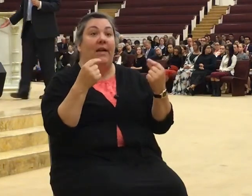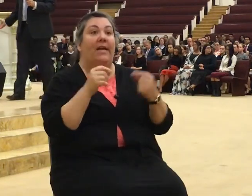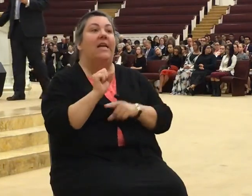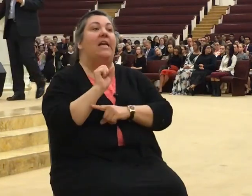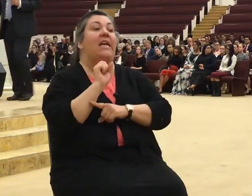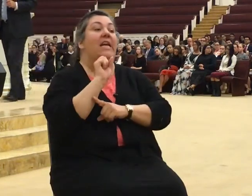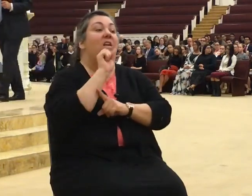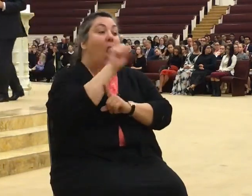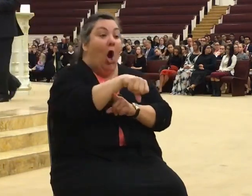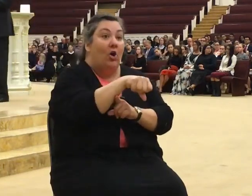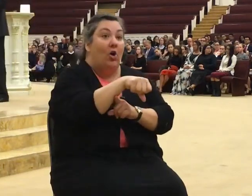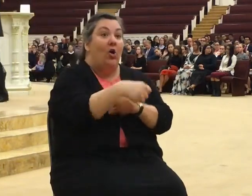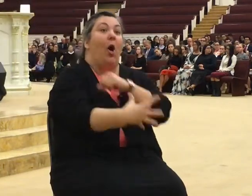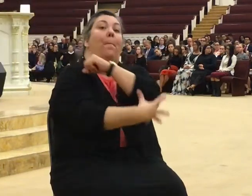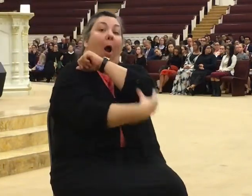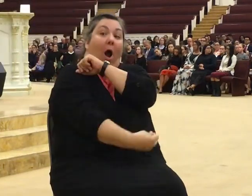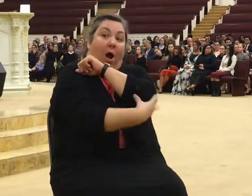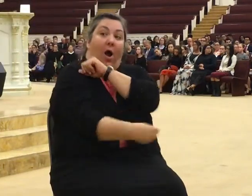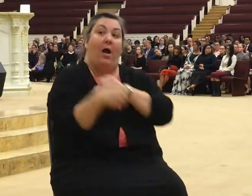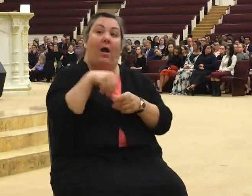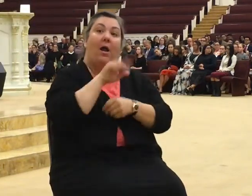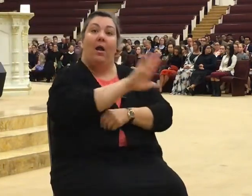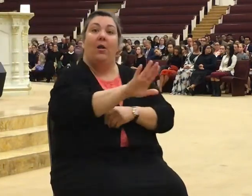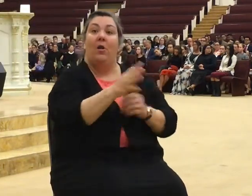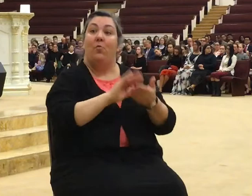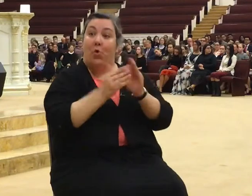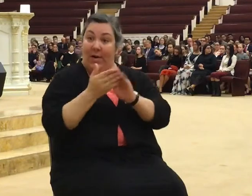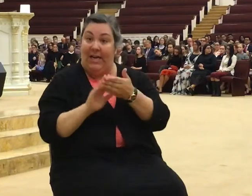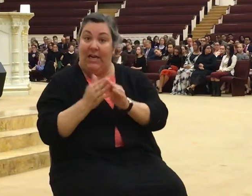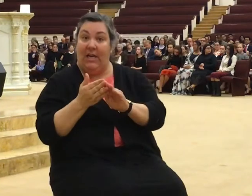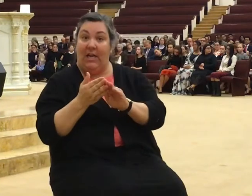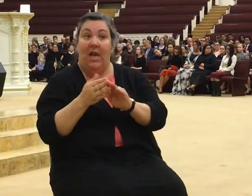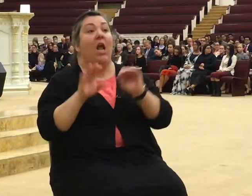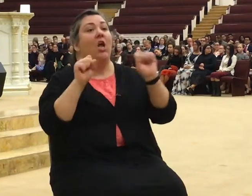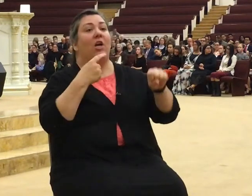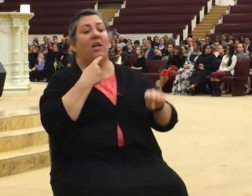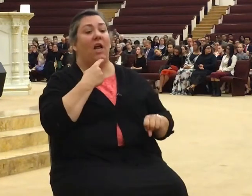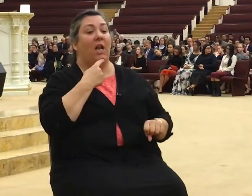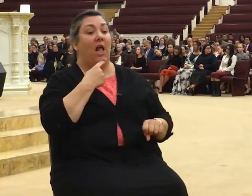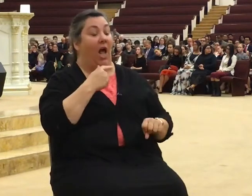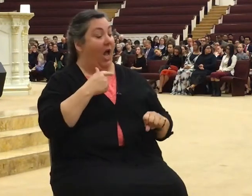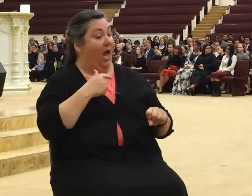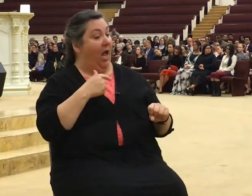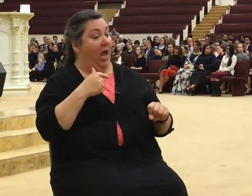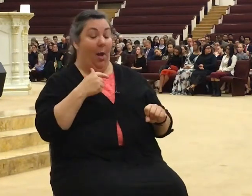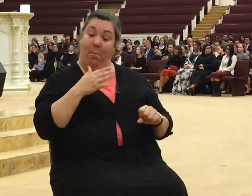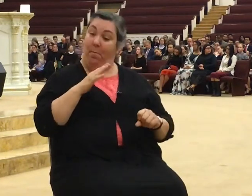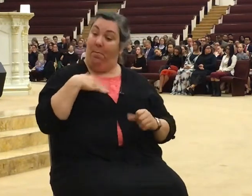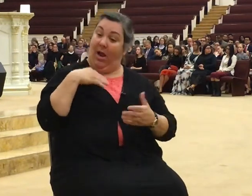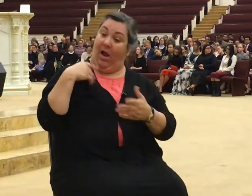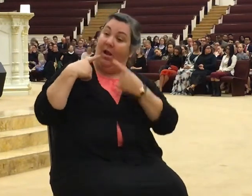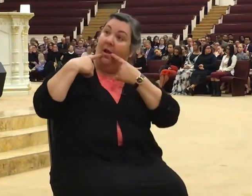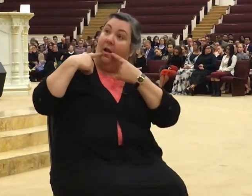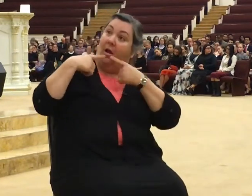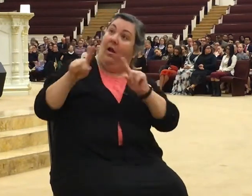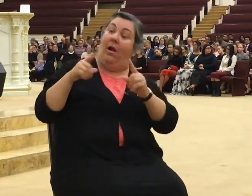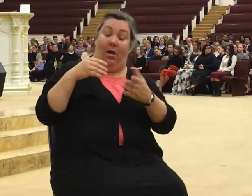of his community. And he could have stopped and said, I got my check. I got my